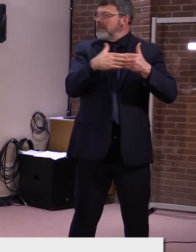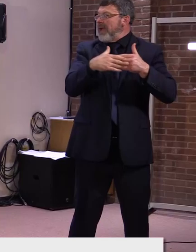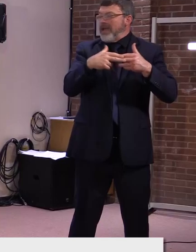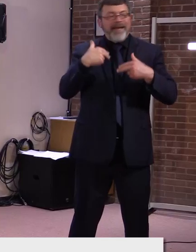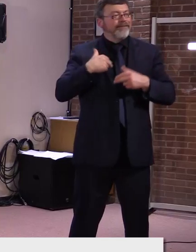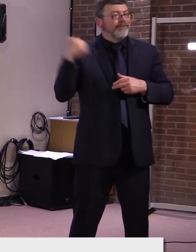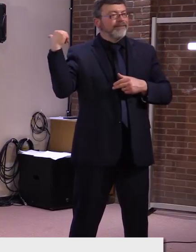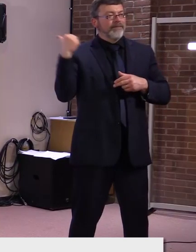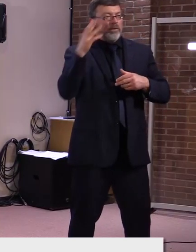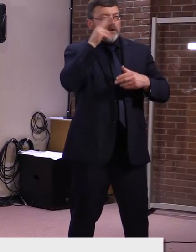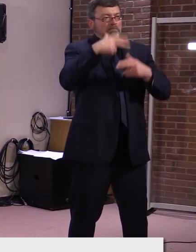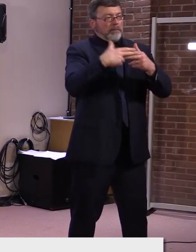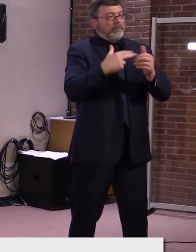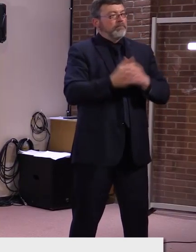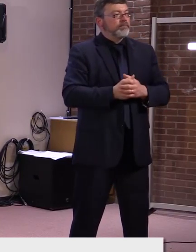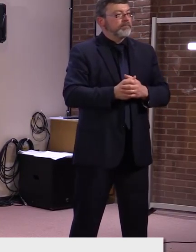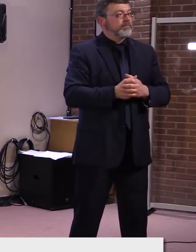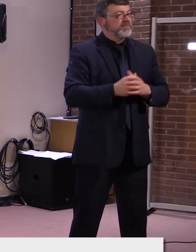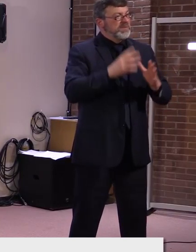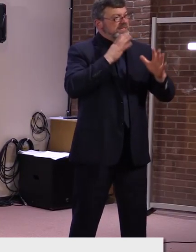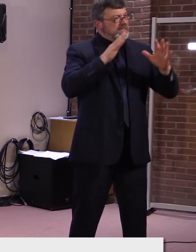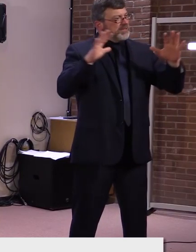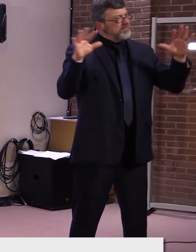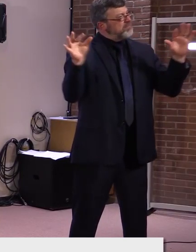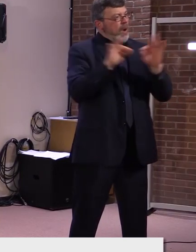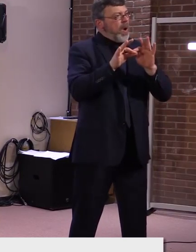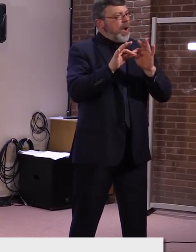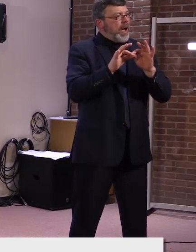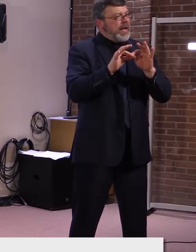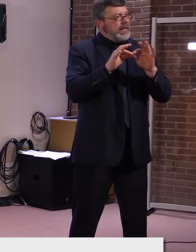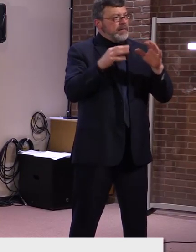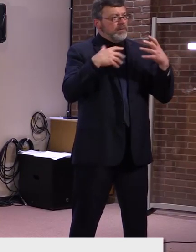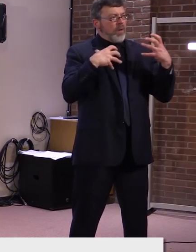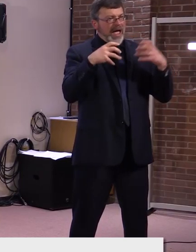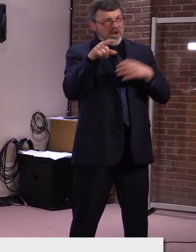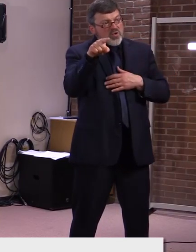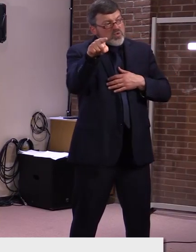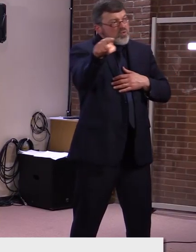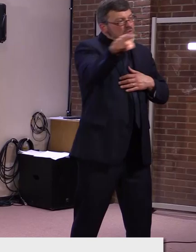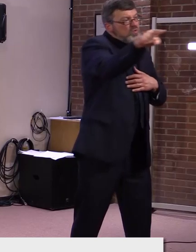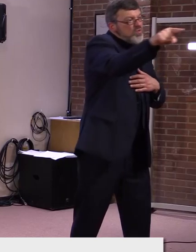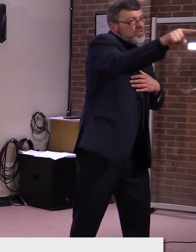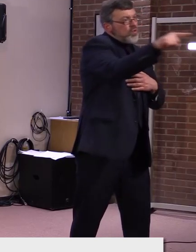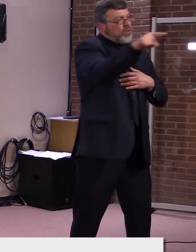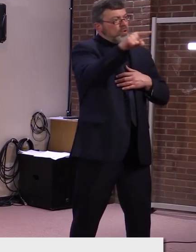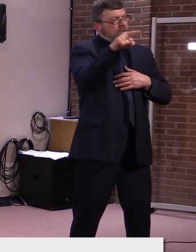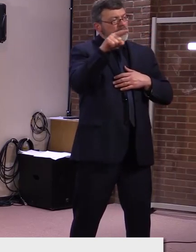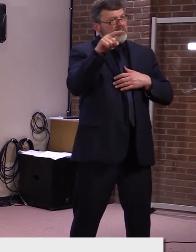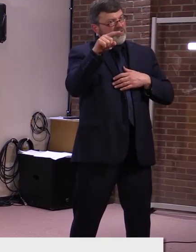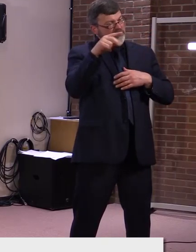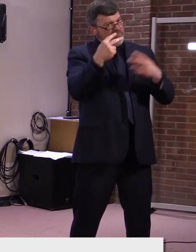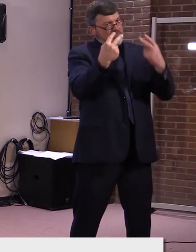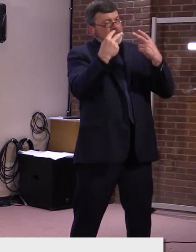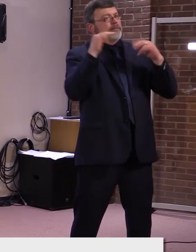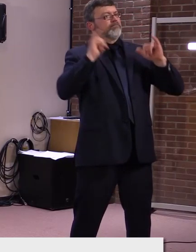This is a. I just want Vermonters to get a sense of just how large of an event this is going to